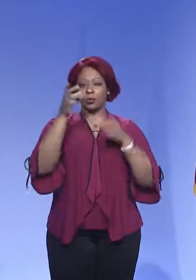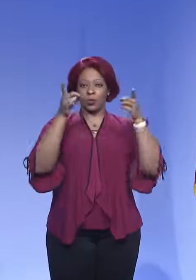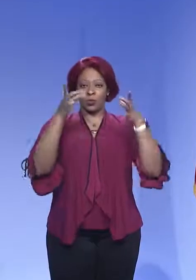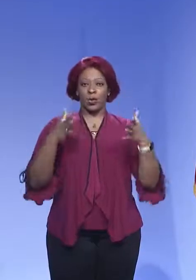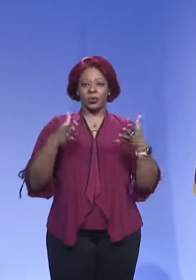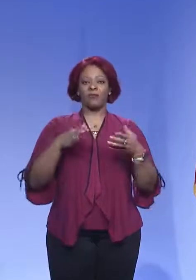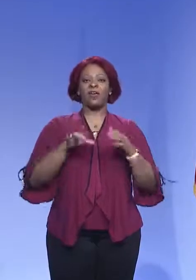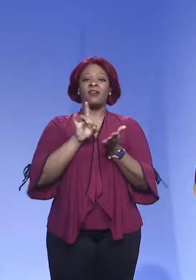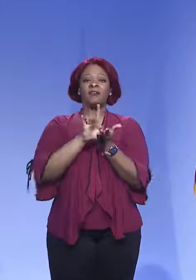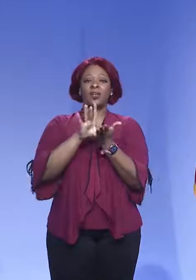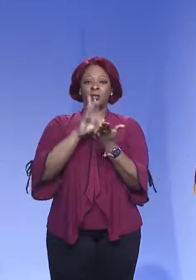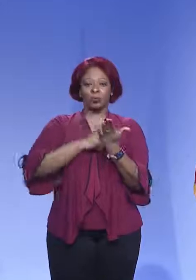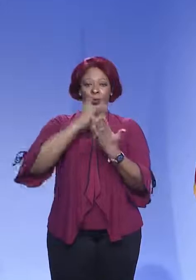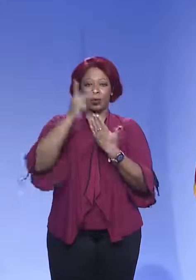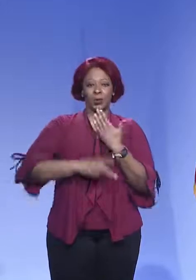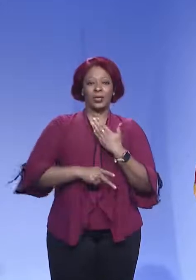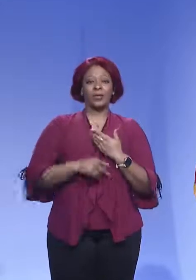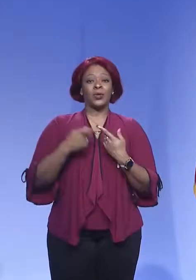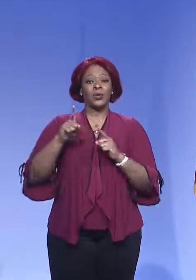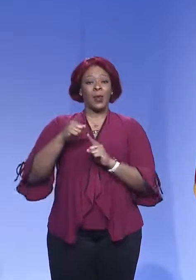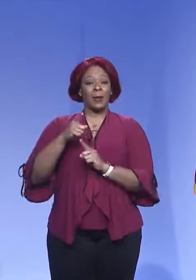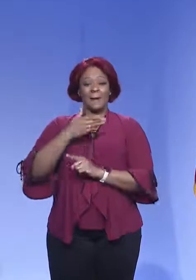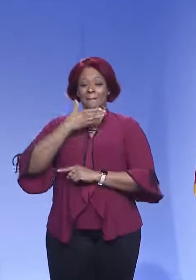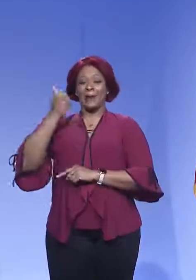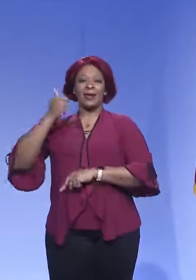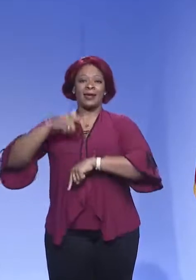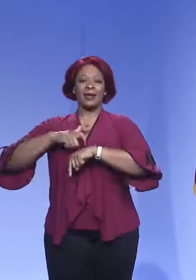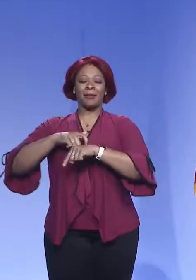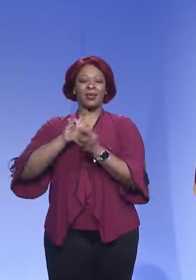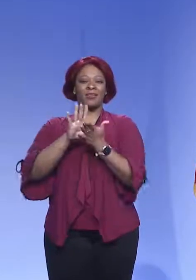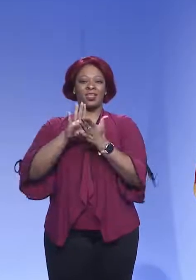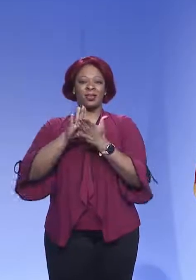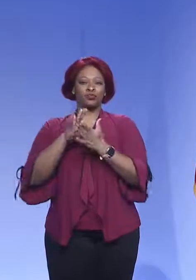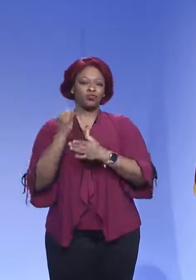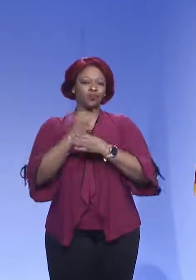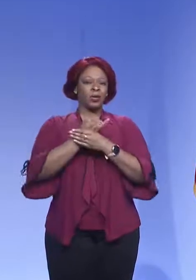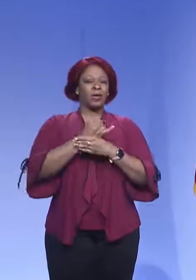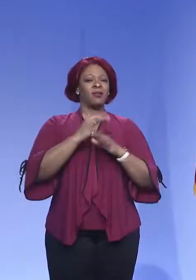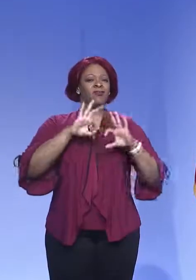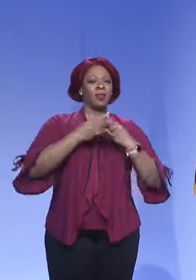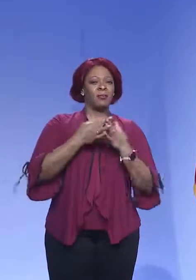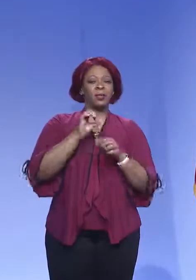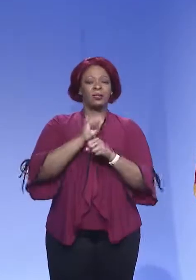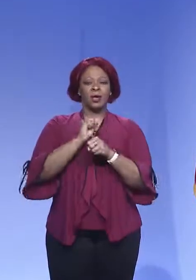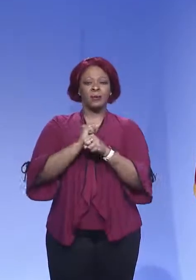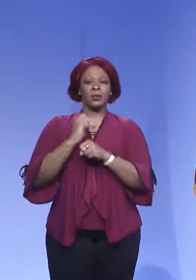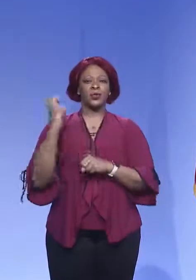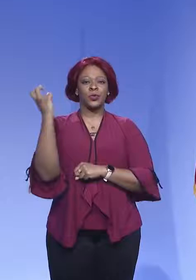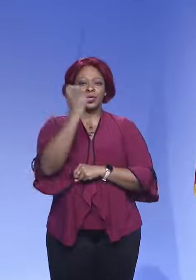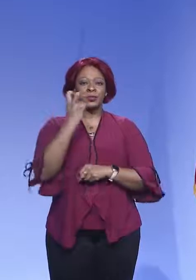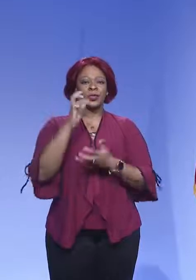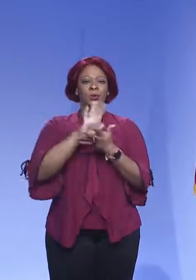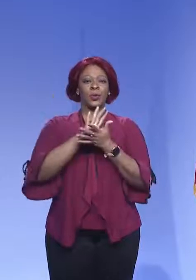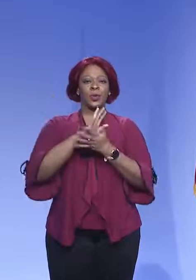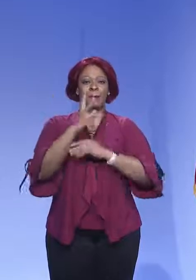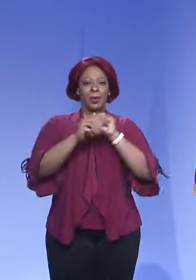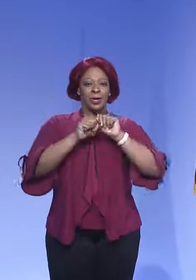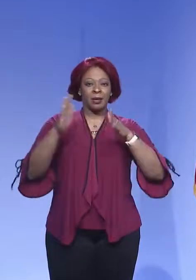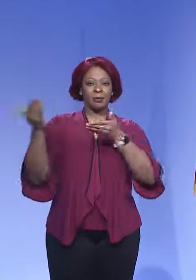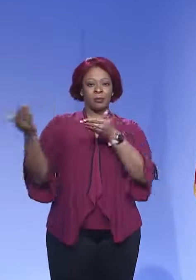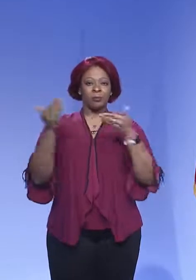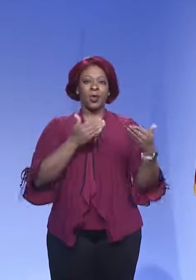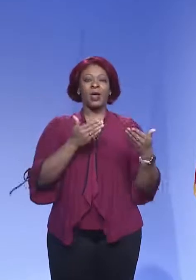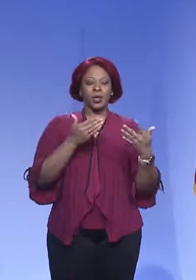program. Even in the best of times, evictions disrupt families, their jobs, schools, and transportation. The pandemic has brought